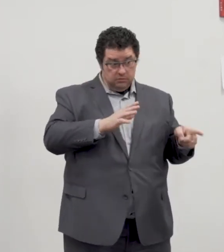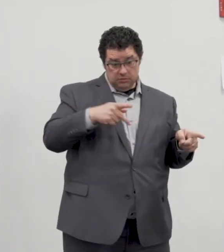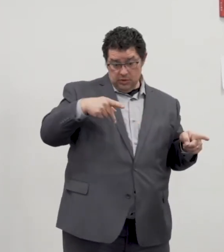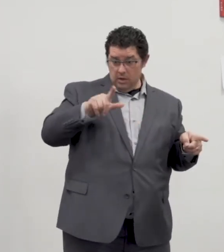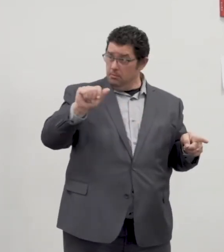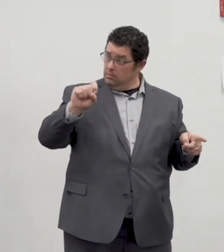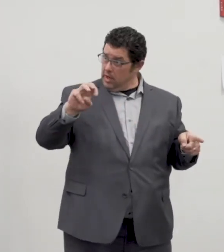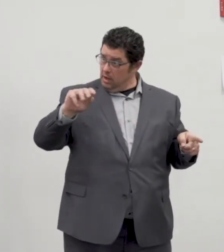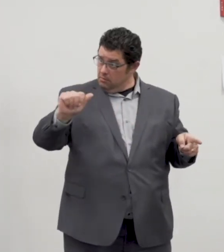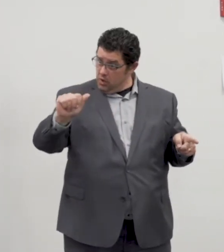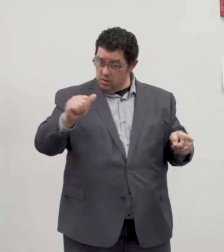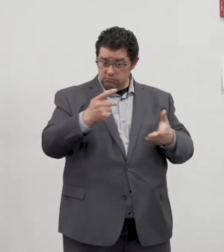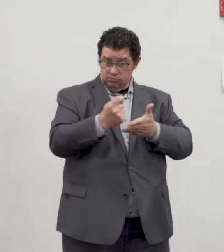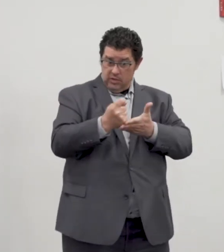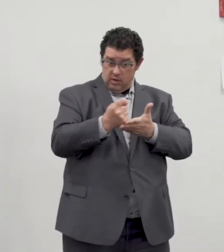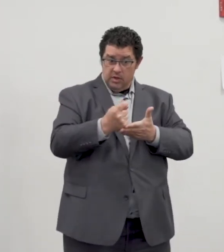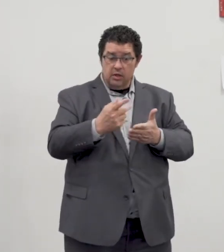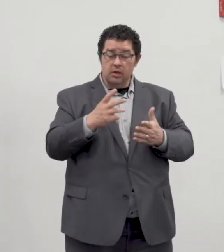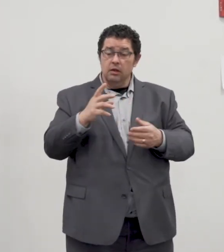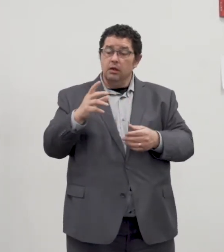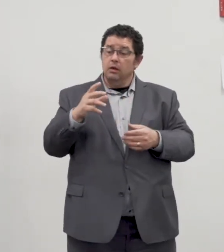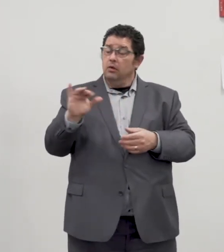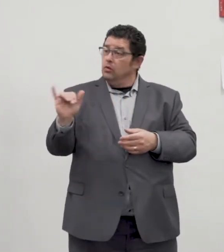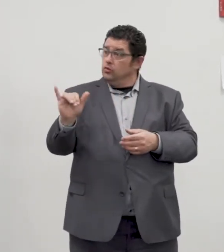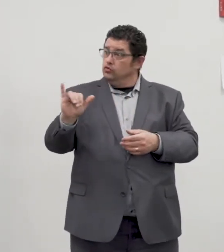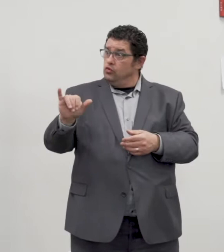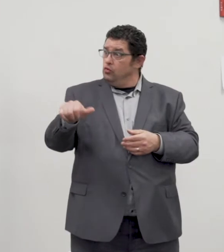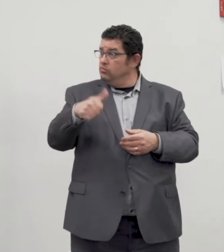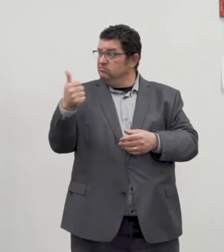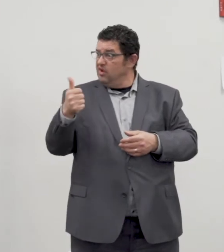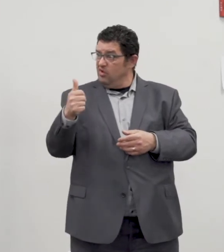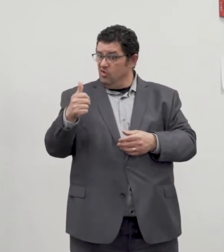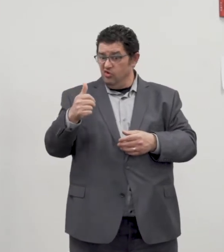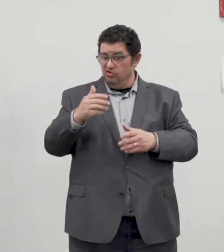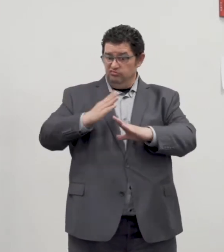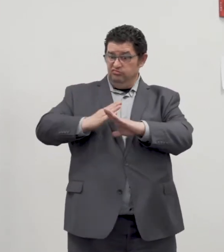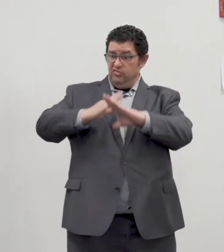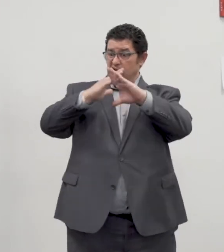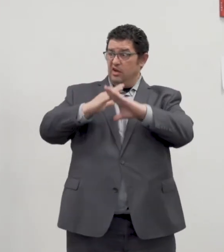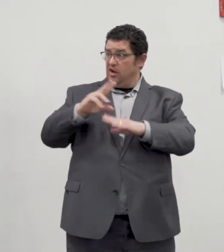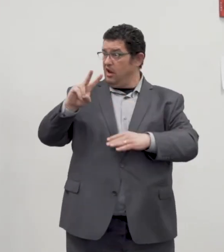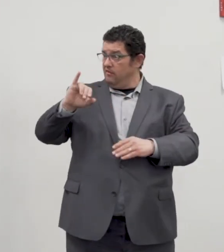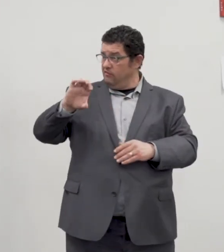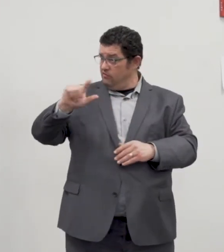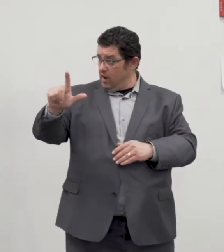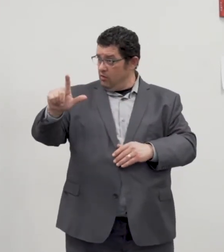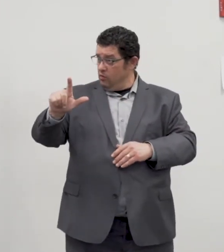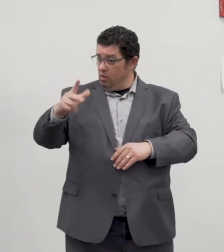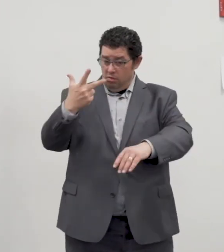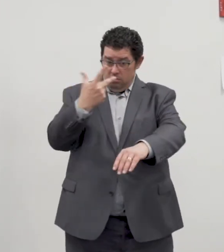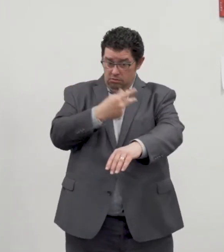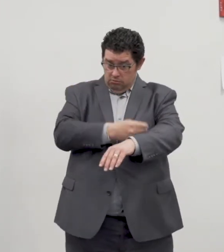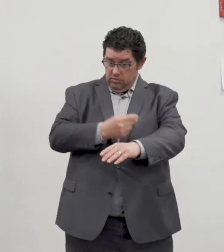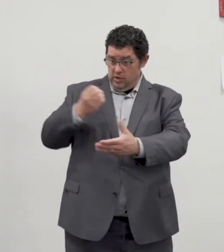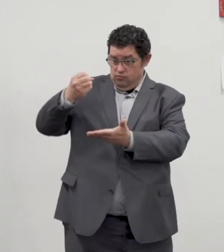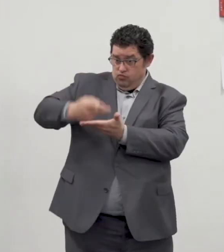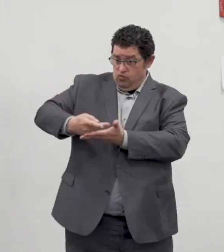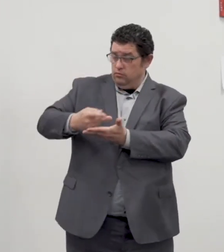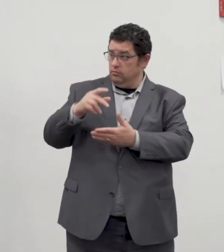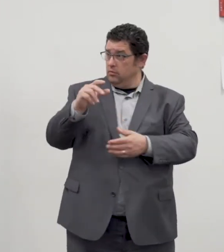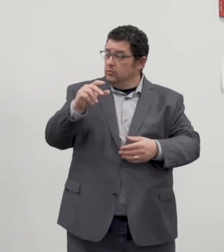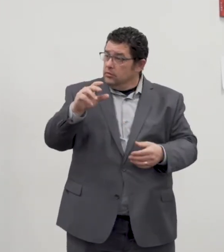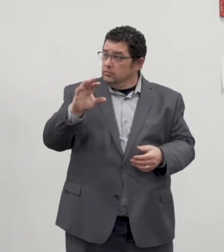There's a new antiviral agent that we've all read about that was recently approved by the FDA. That brings some hope. And